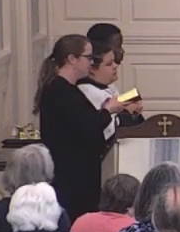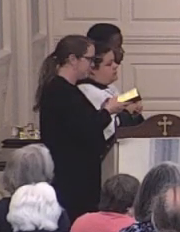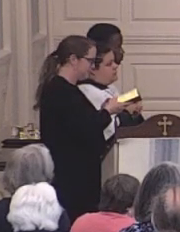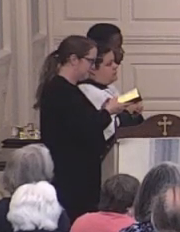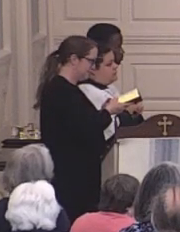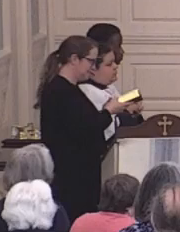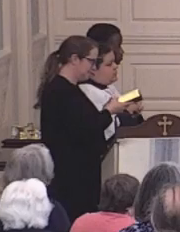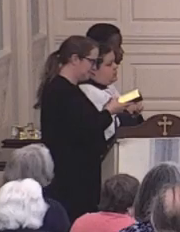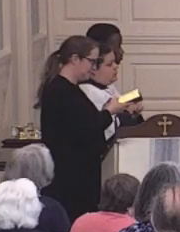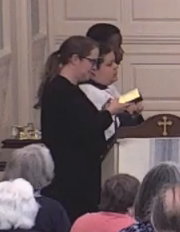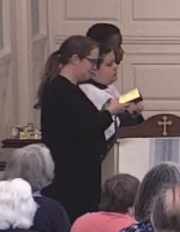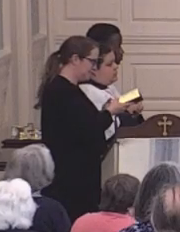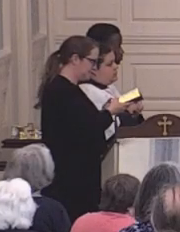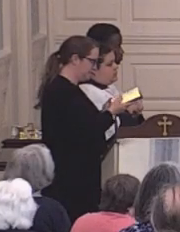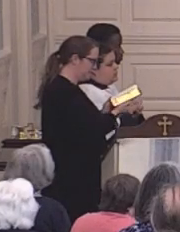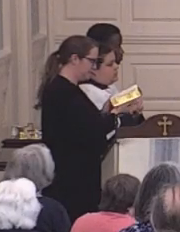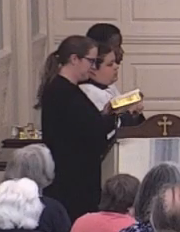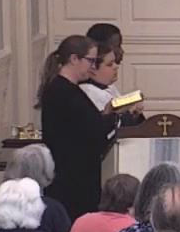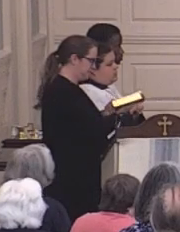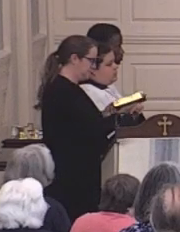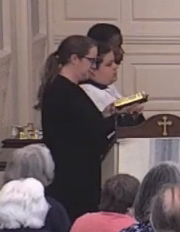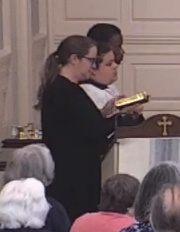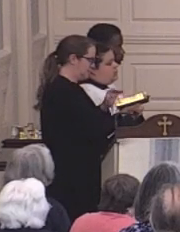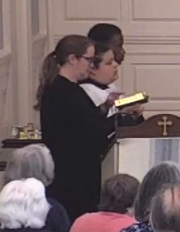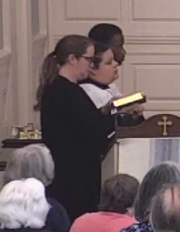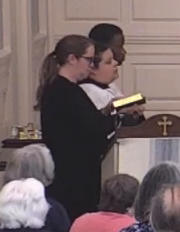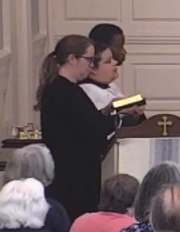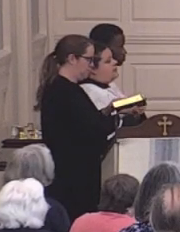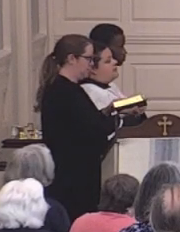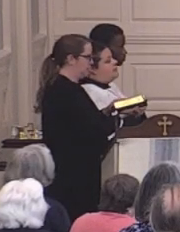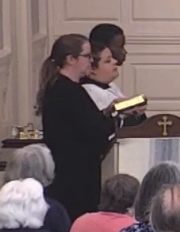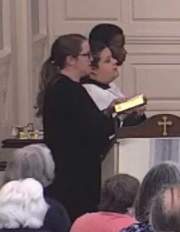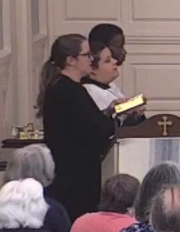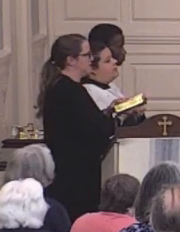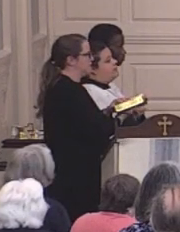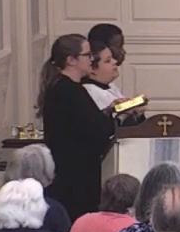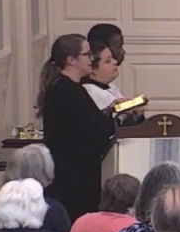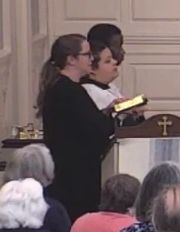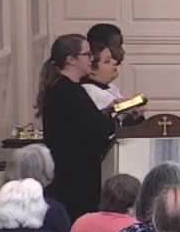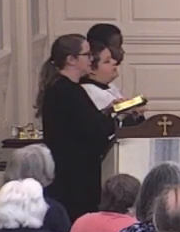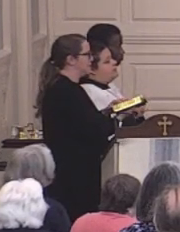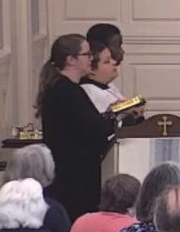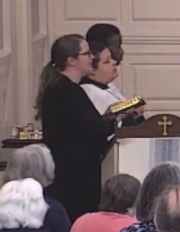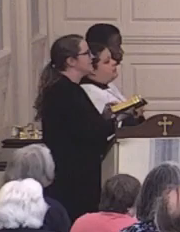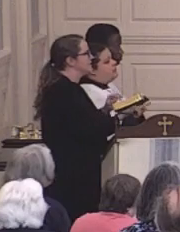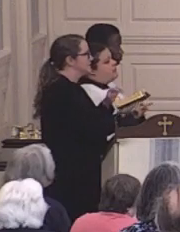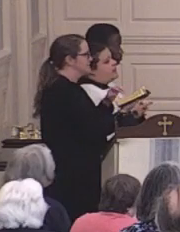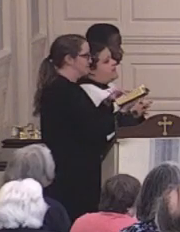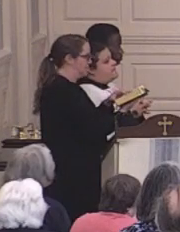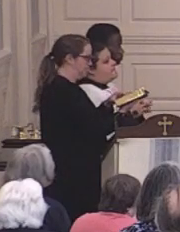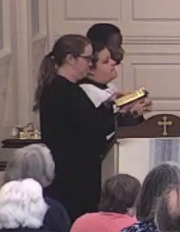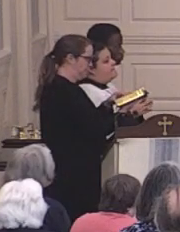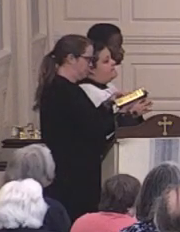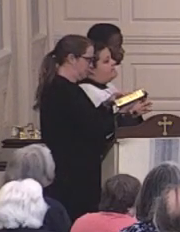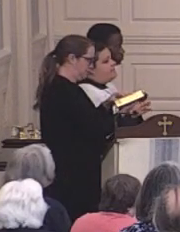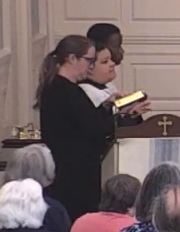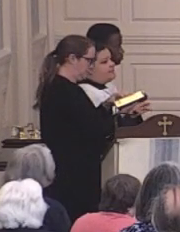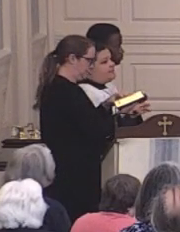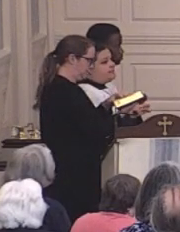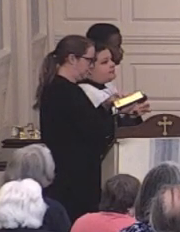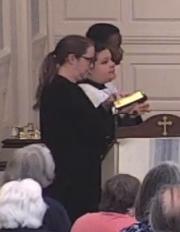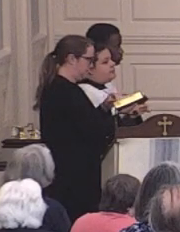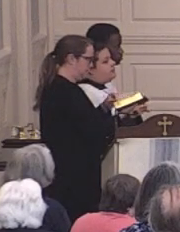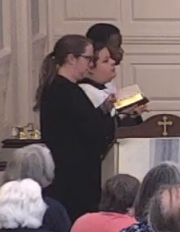My brothers and sisters, let us acknowledge our sins and so prepare ourselves to celebrate the sacred